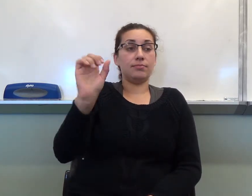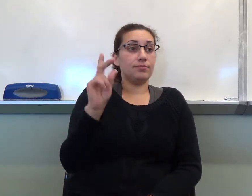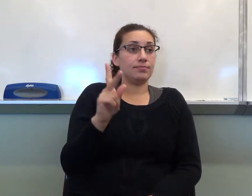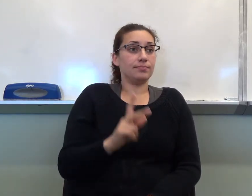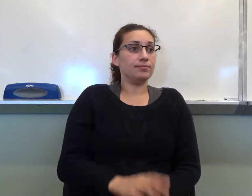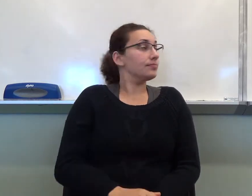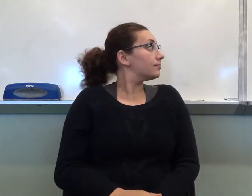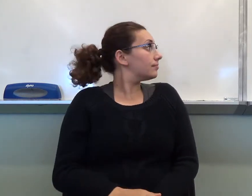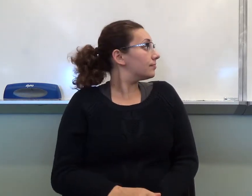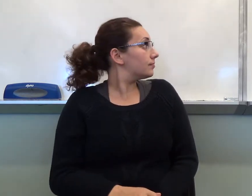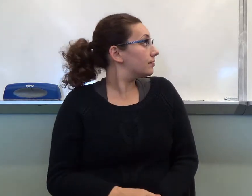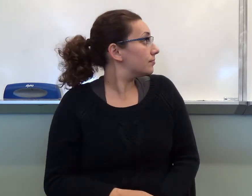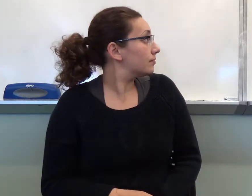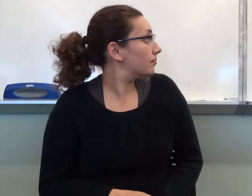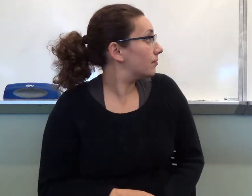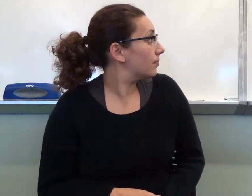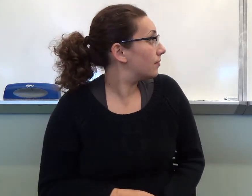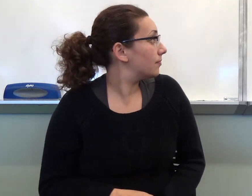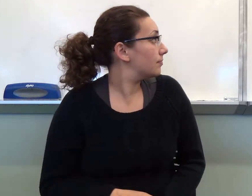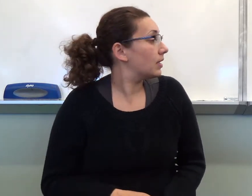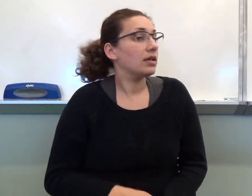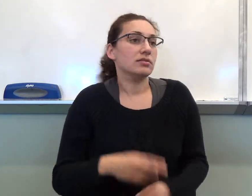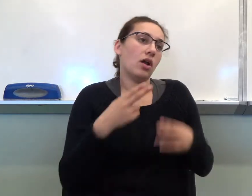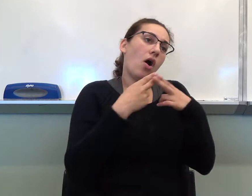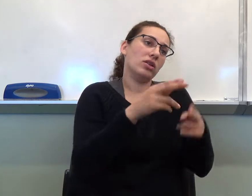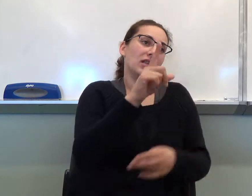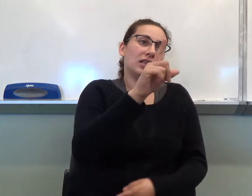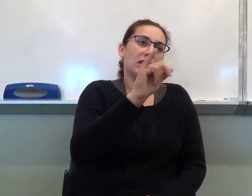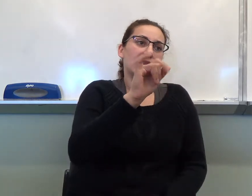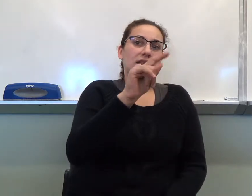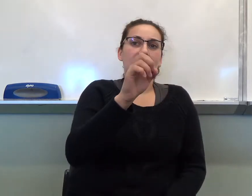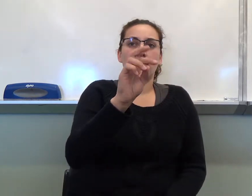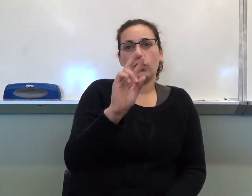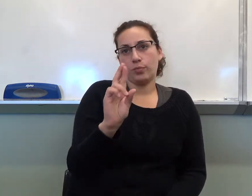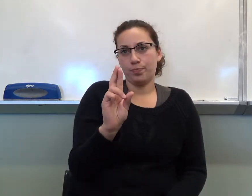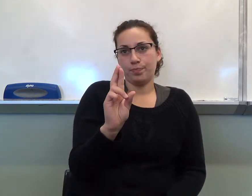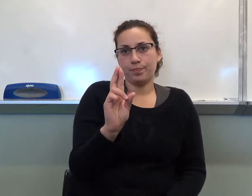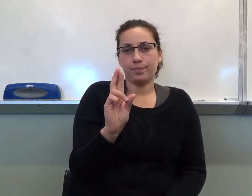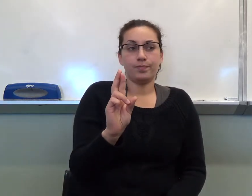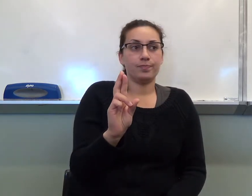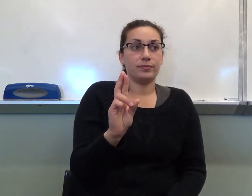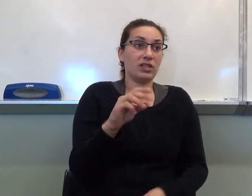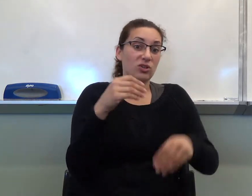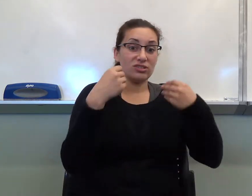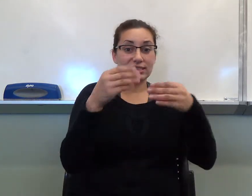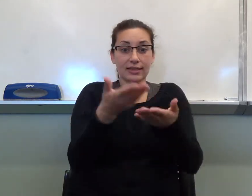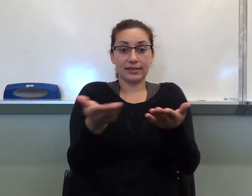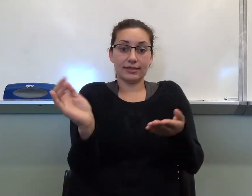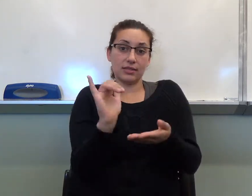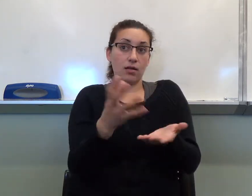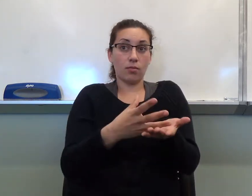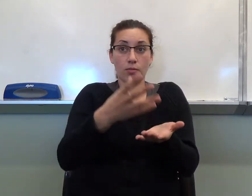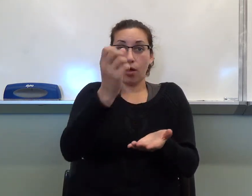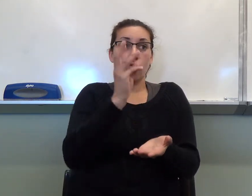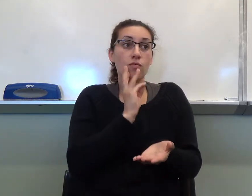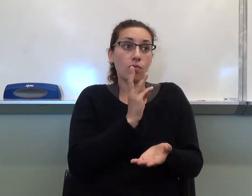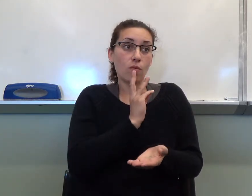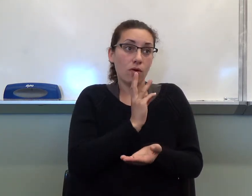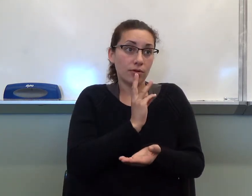liter. Strangely enough, in this one area of selling things like bottled water and